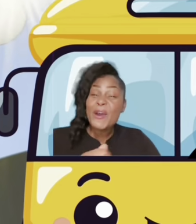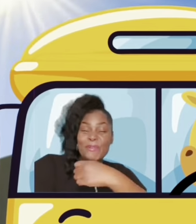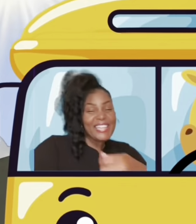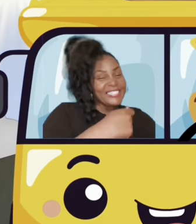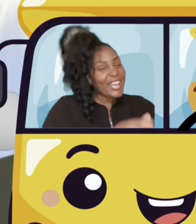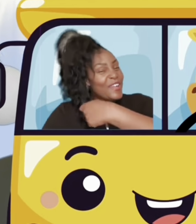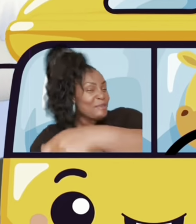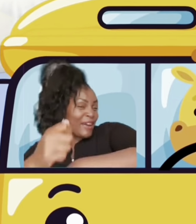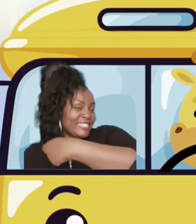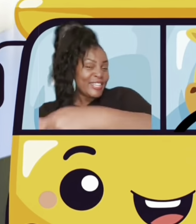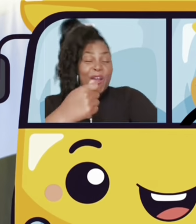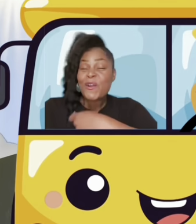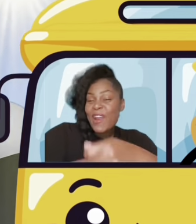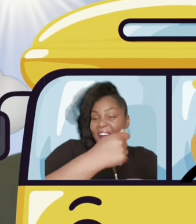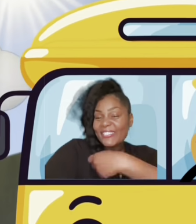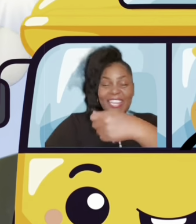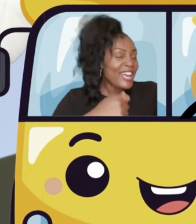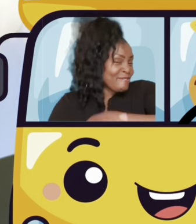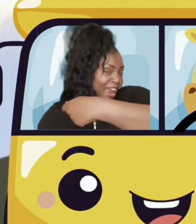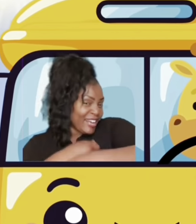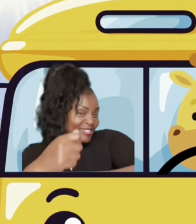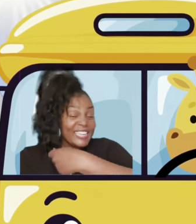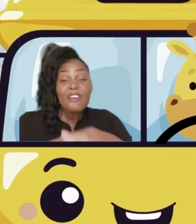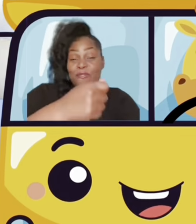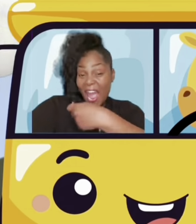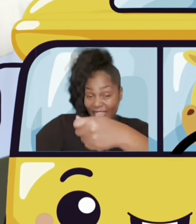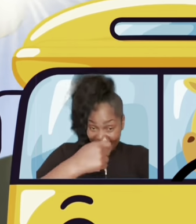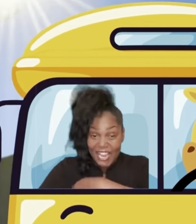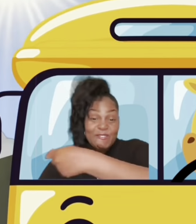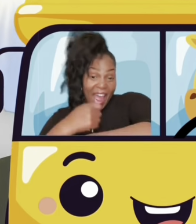The wheels on the bus go.